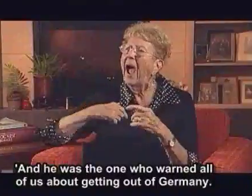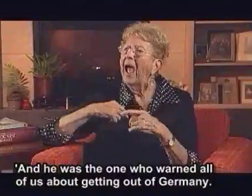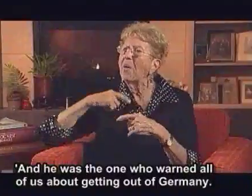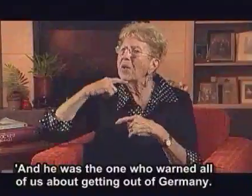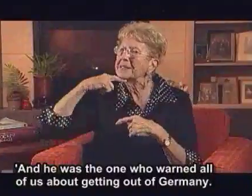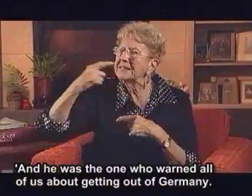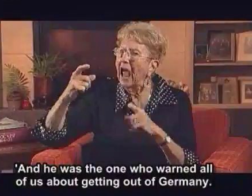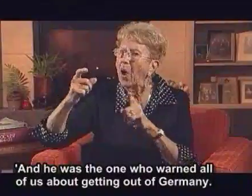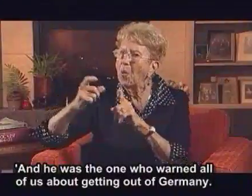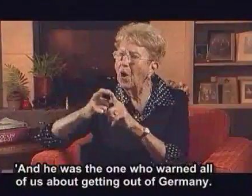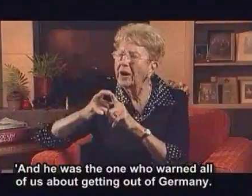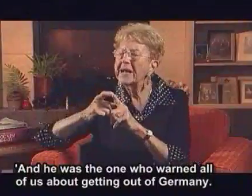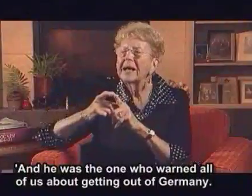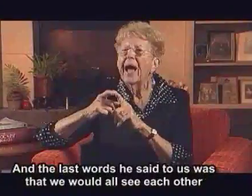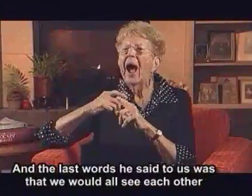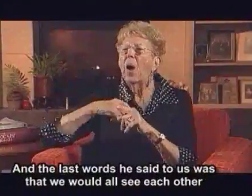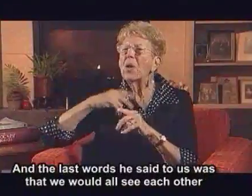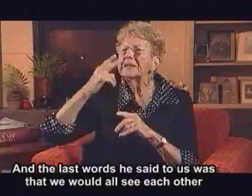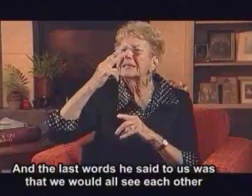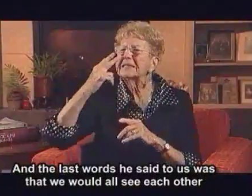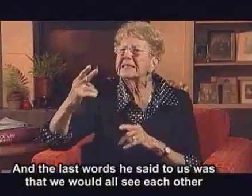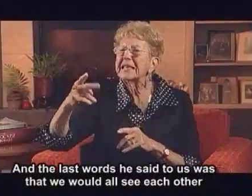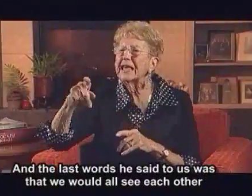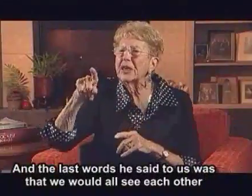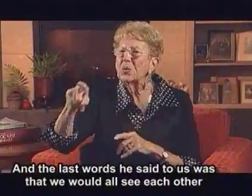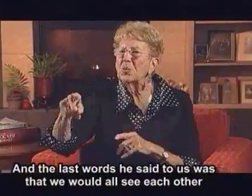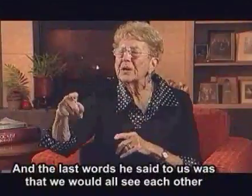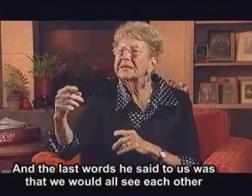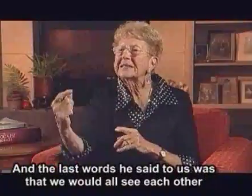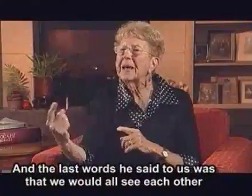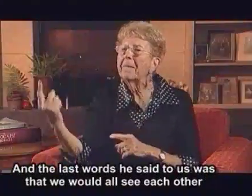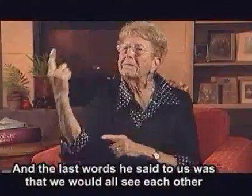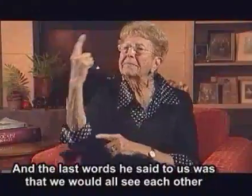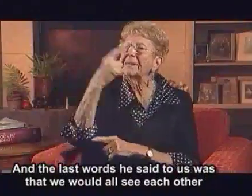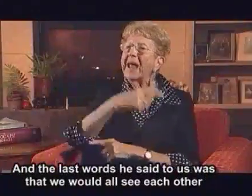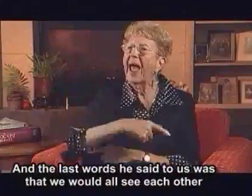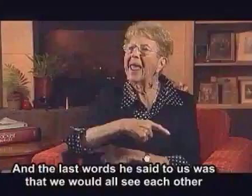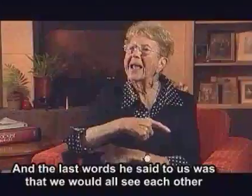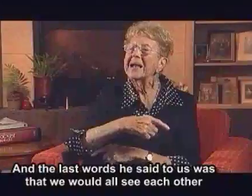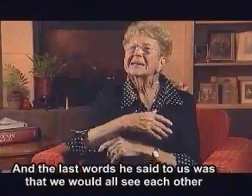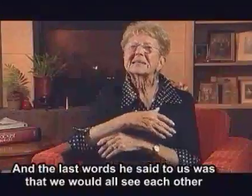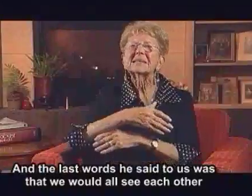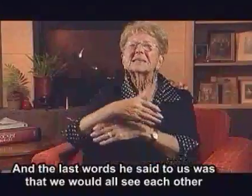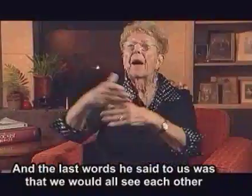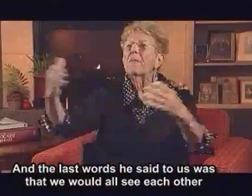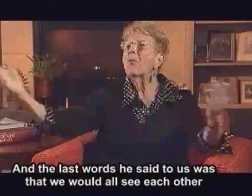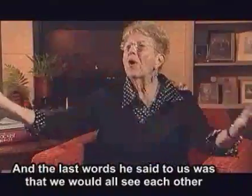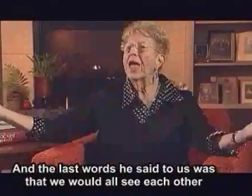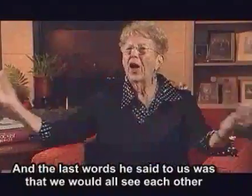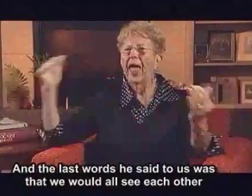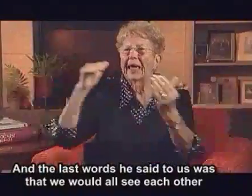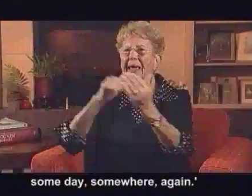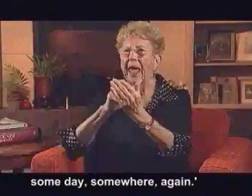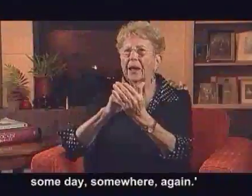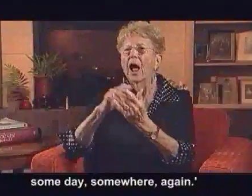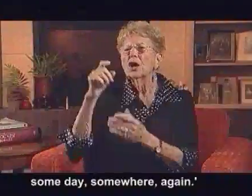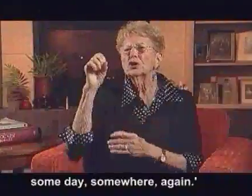all of us about getting out of Germany. And the last words he said to us is that we'll all see each other someday,